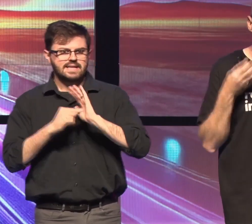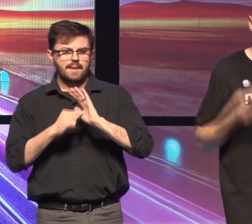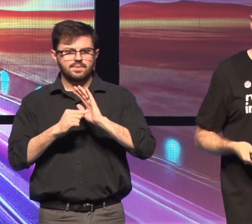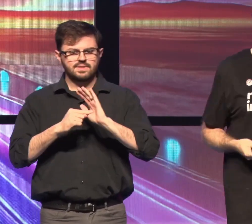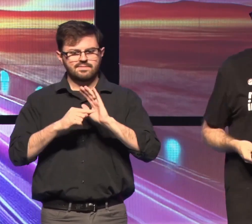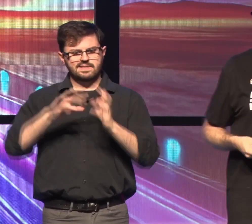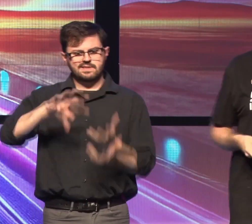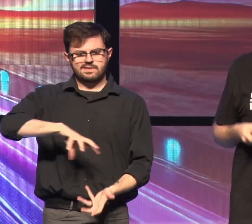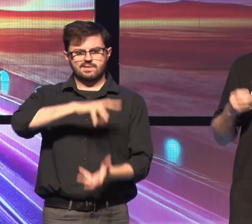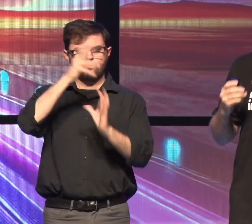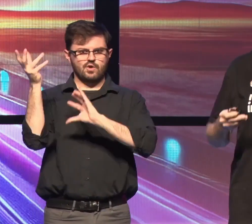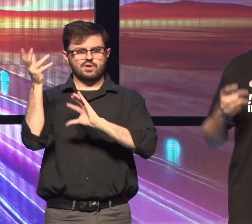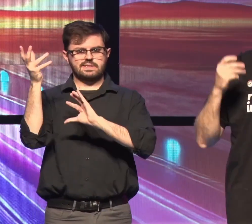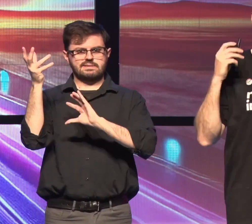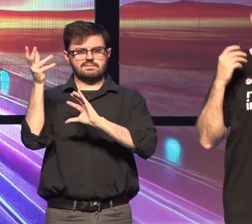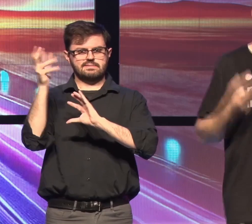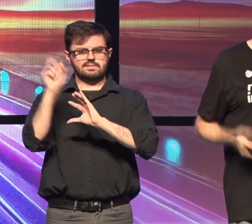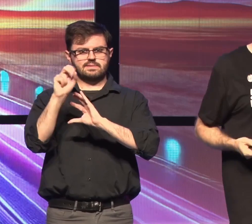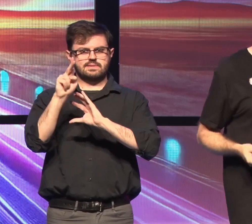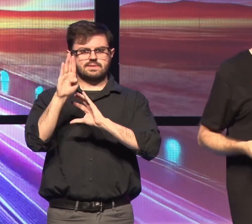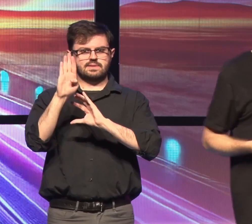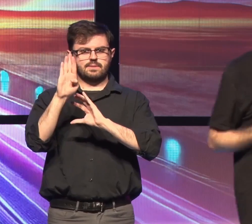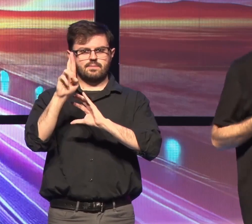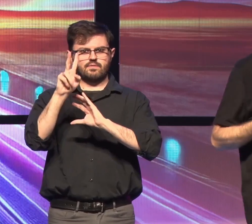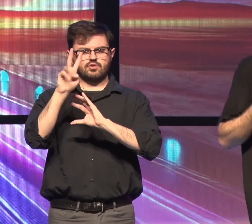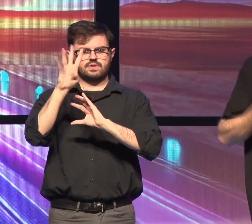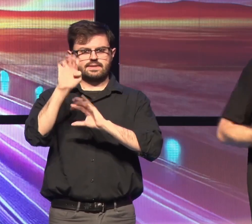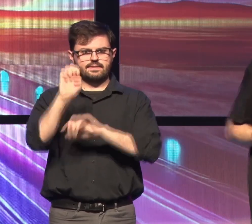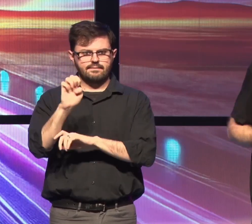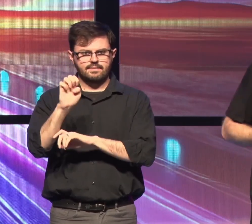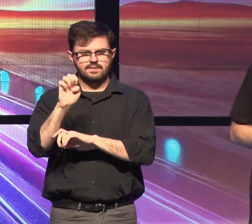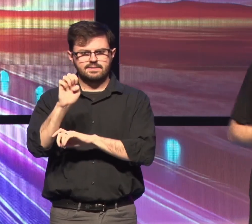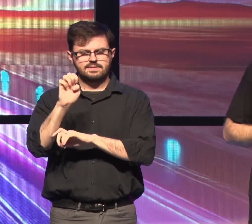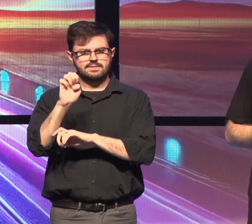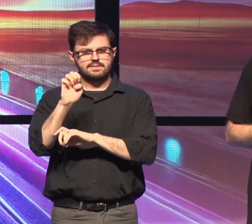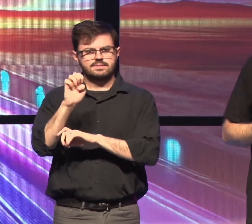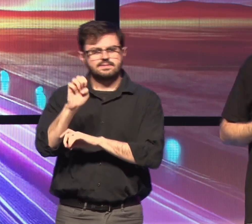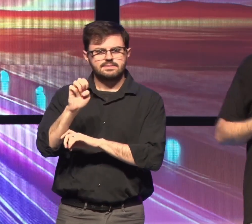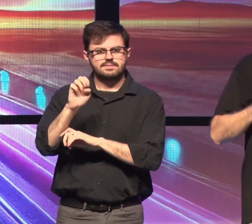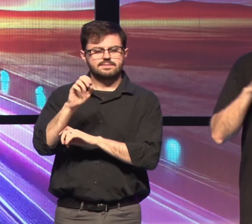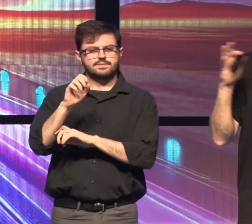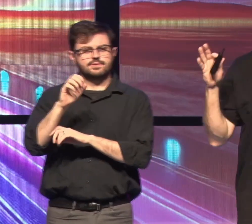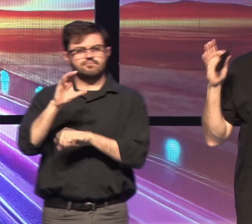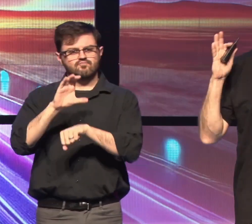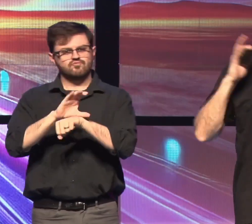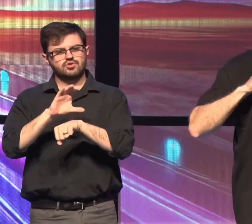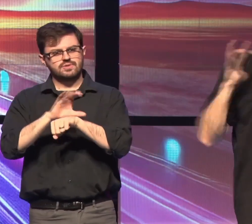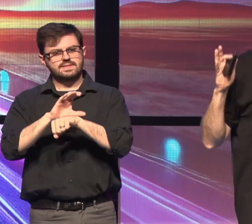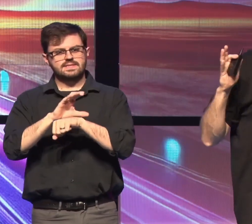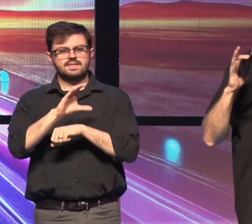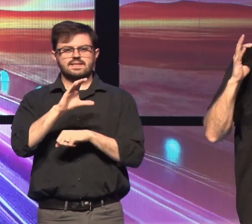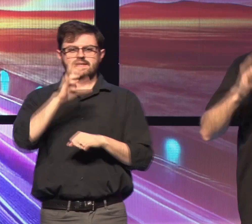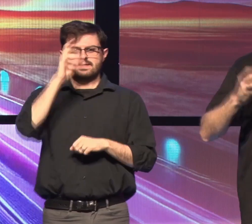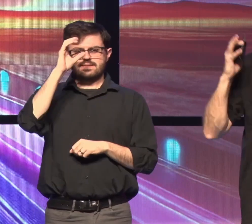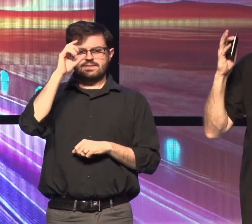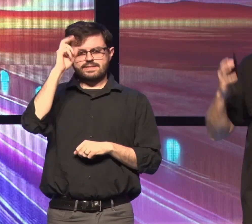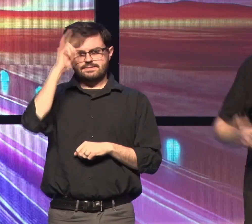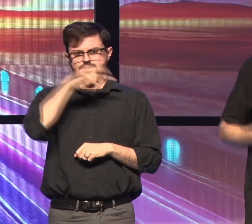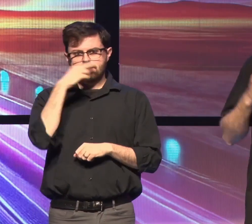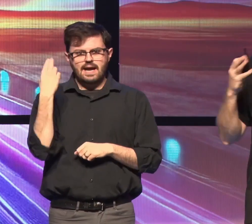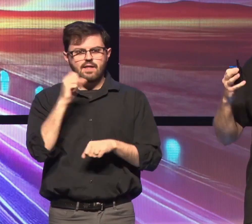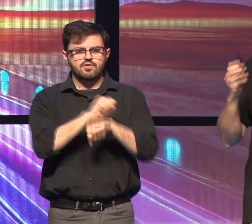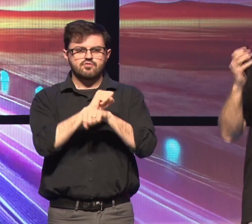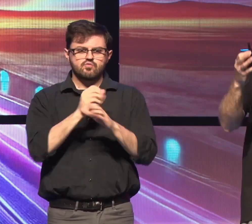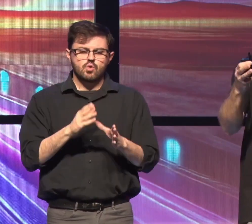subversive faith movement. So the Catholic worker movement that was founded by Dorothy Day. really an exemplification of a